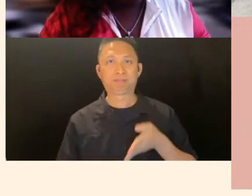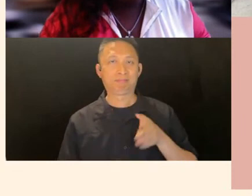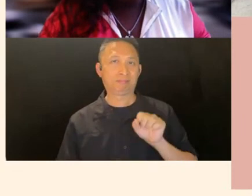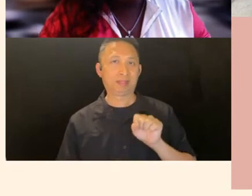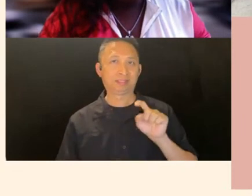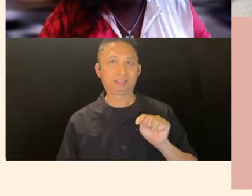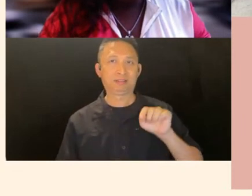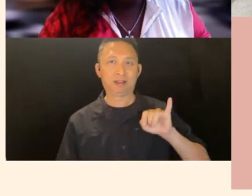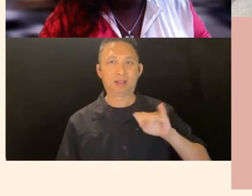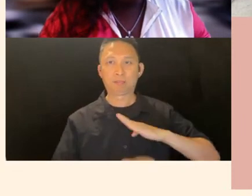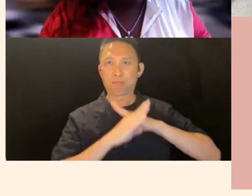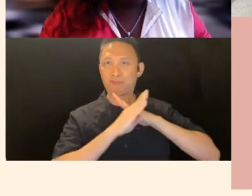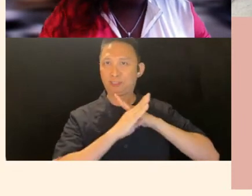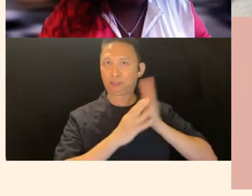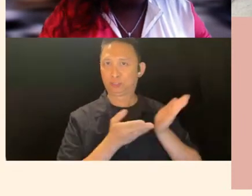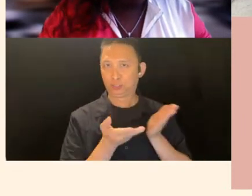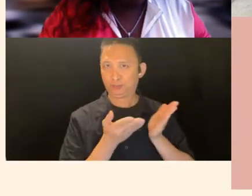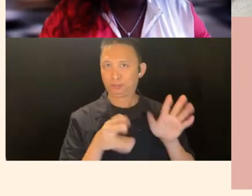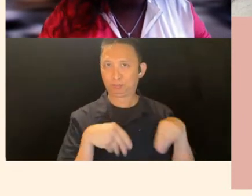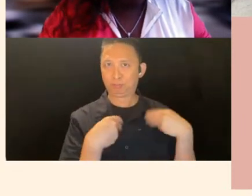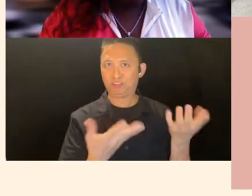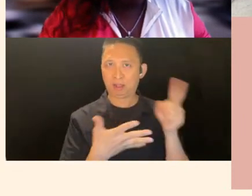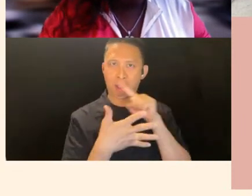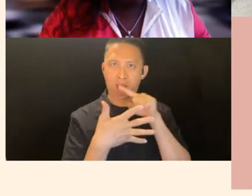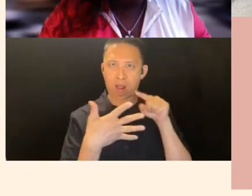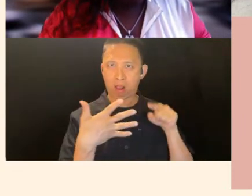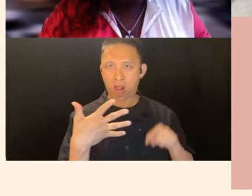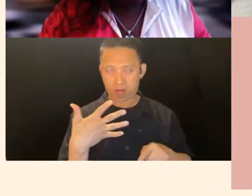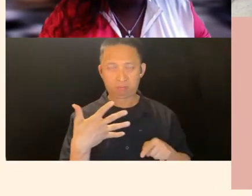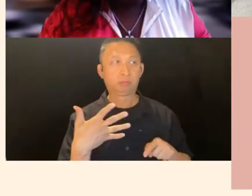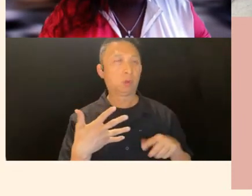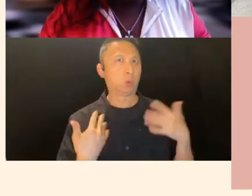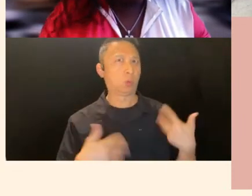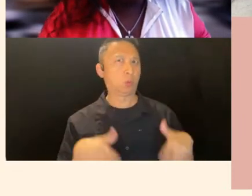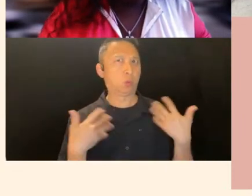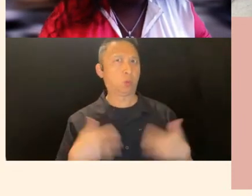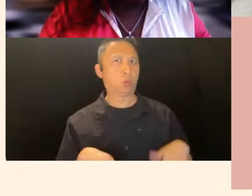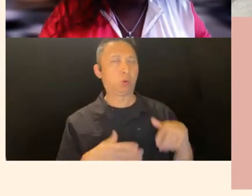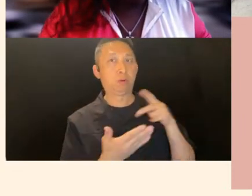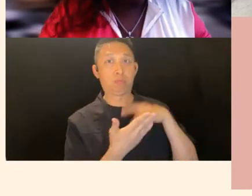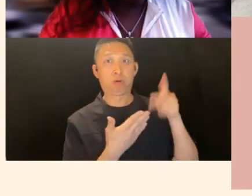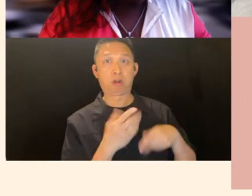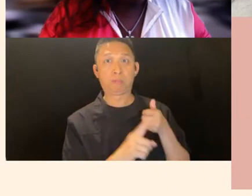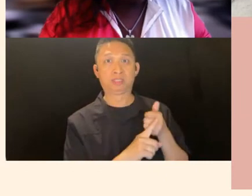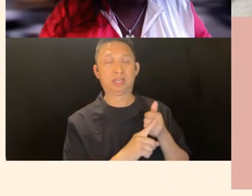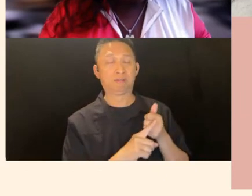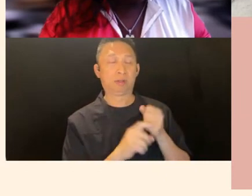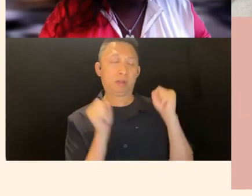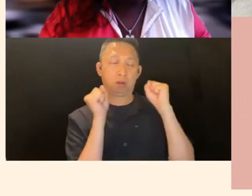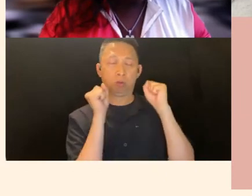services. That program is actually astounding.